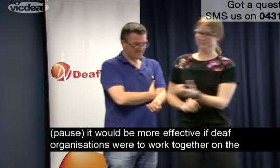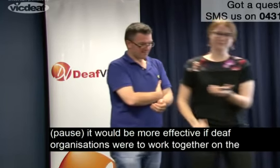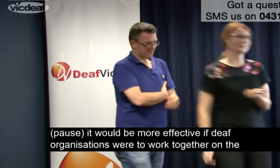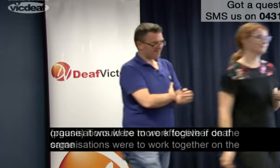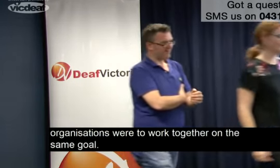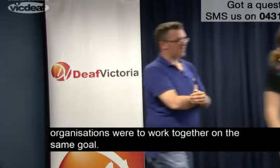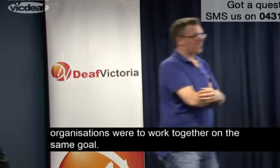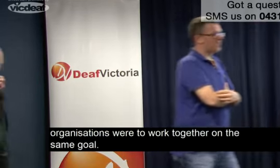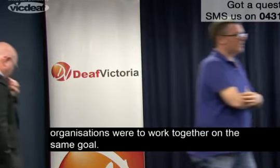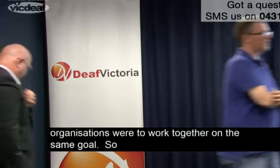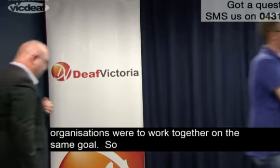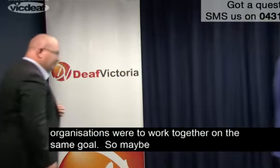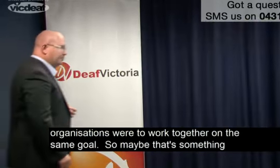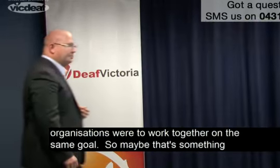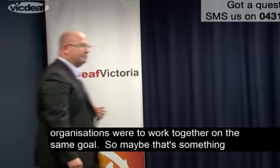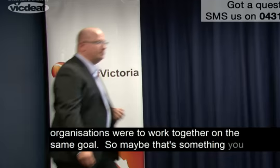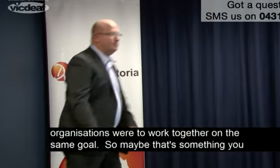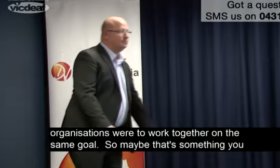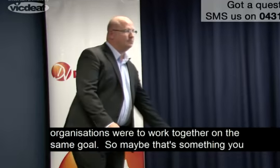towards rather than having this initiative.